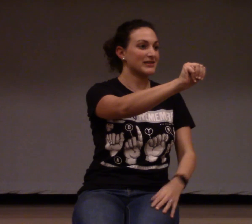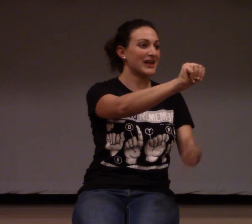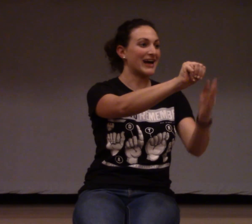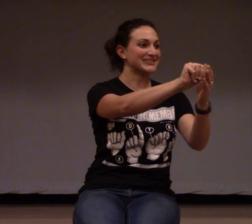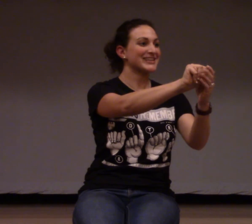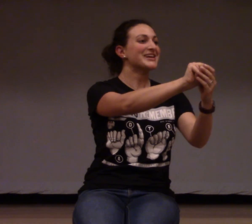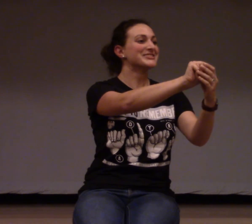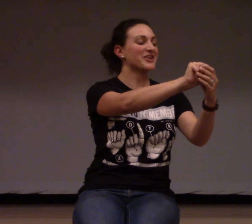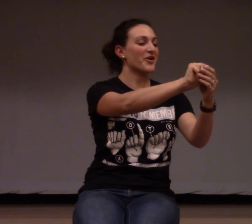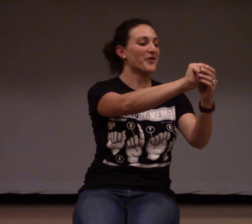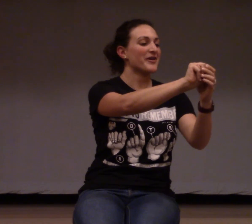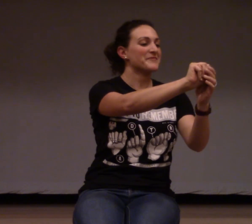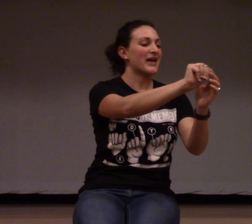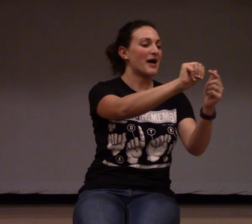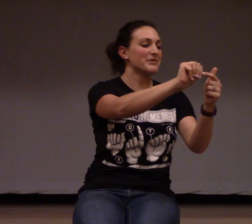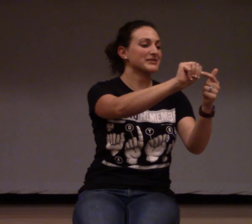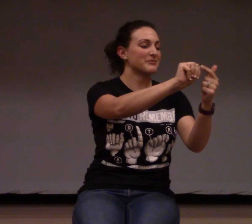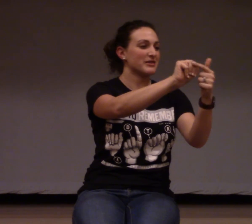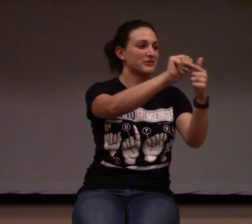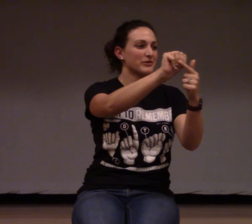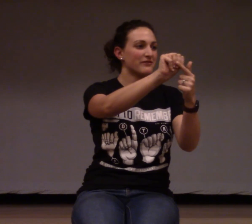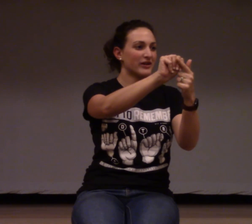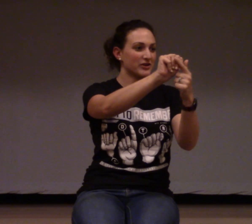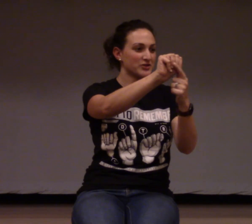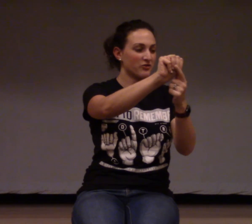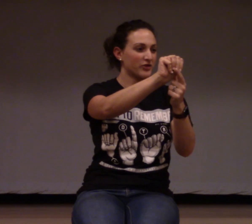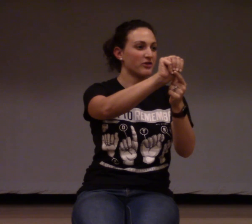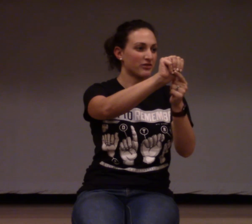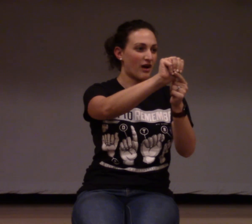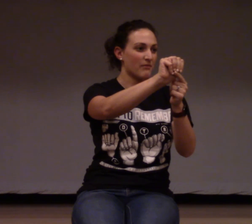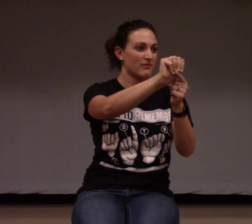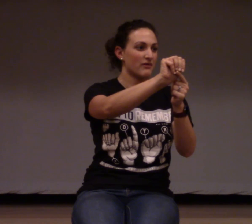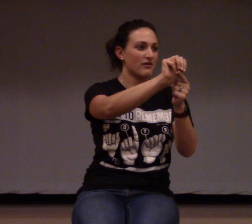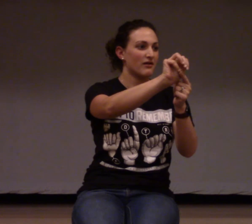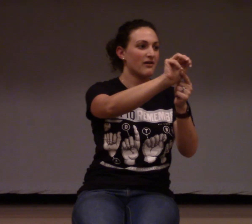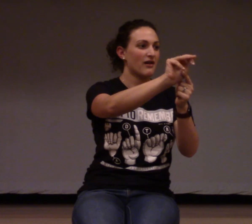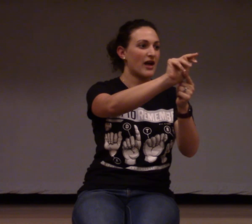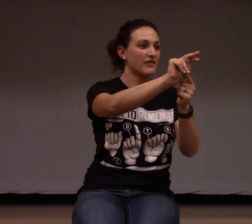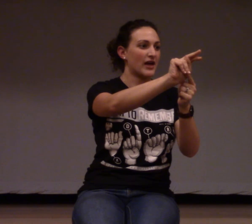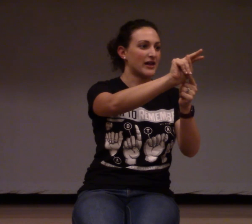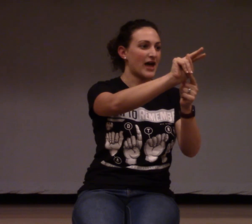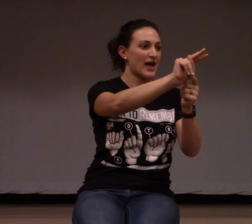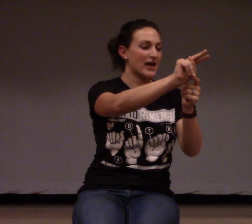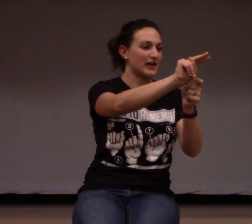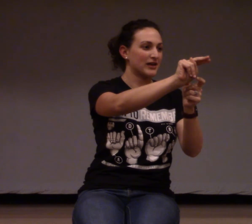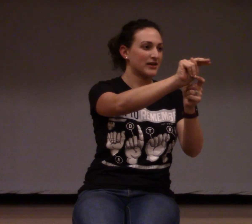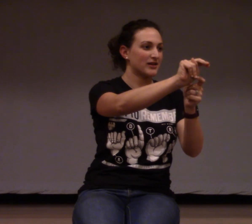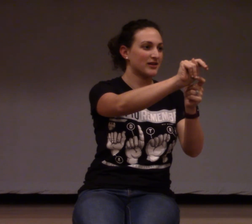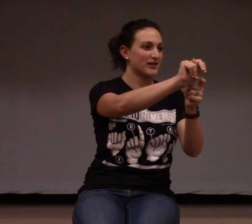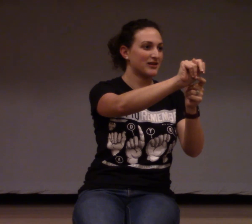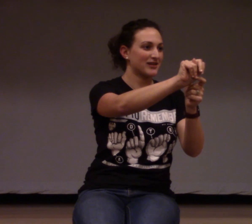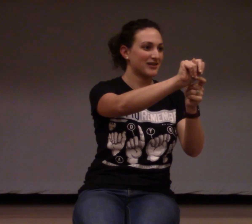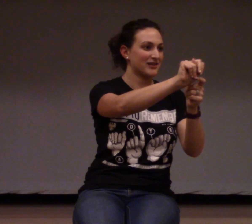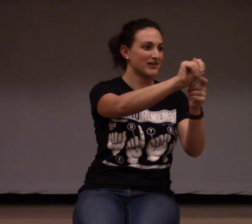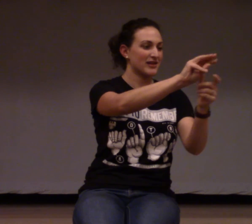Yes. So M is going to be 3 fingers over your thumb, and then N, These 3.